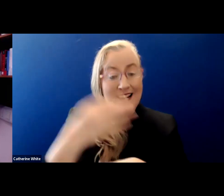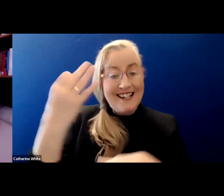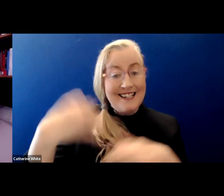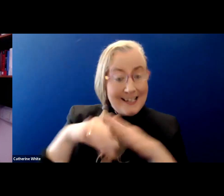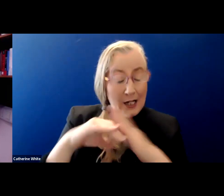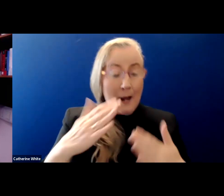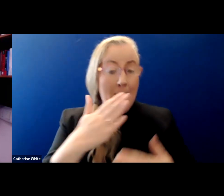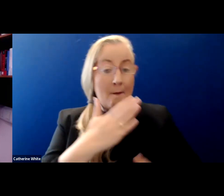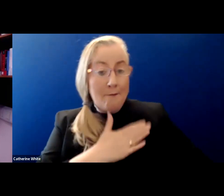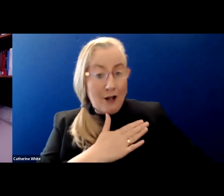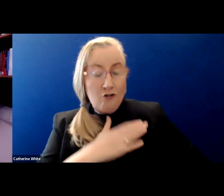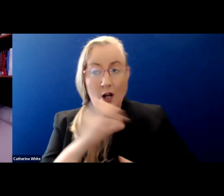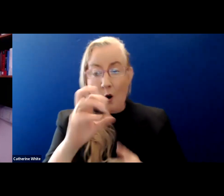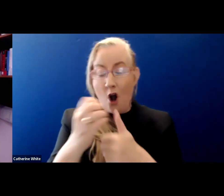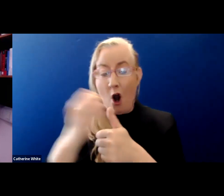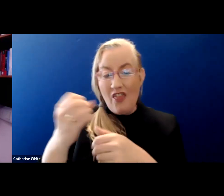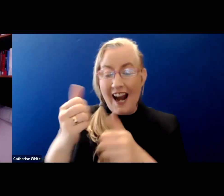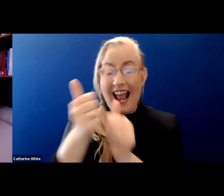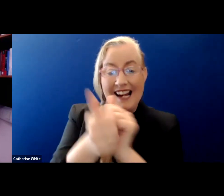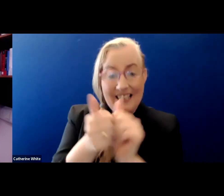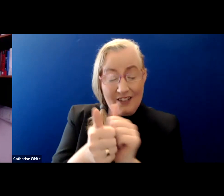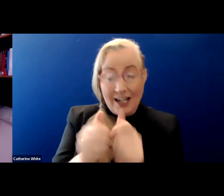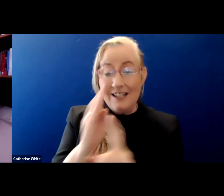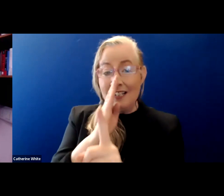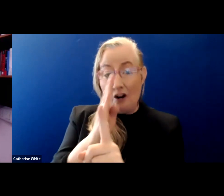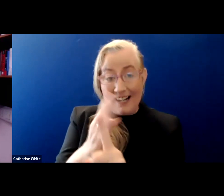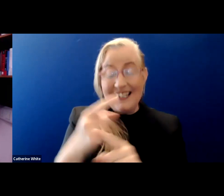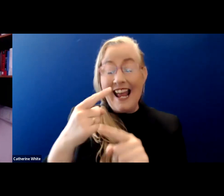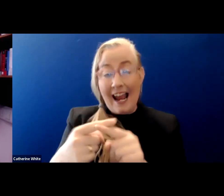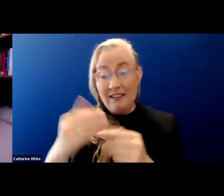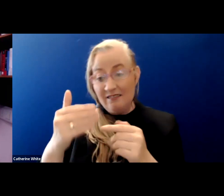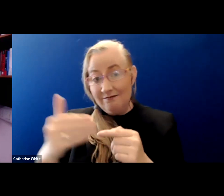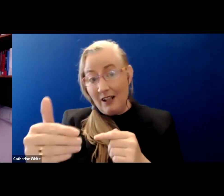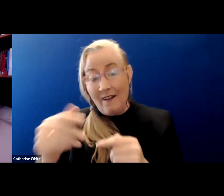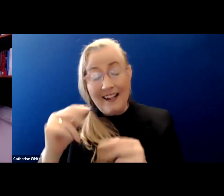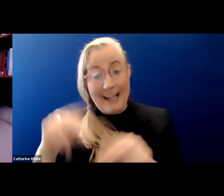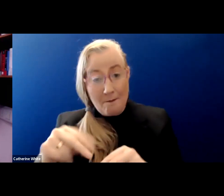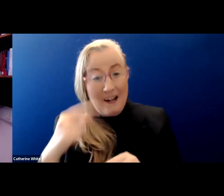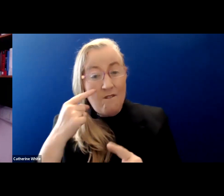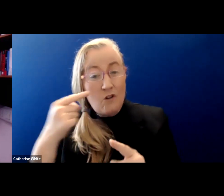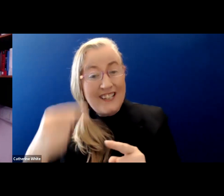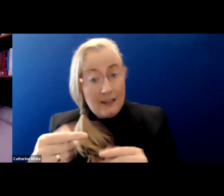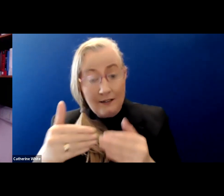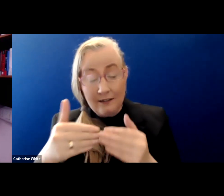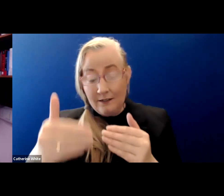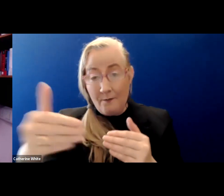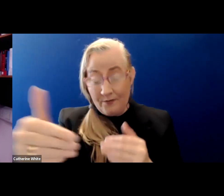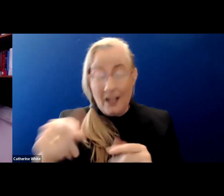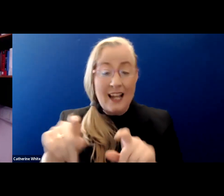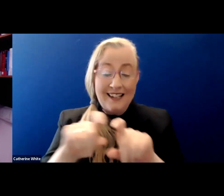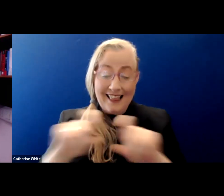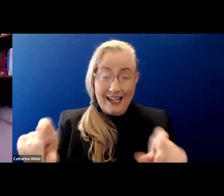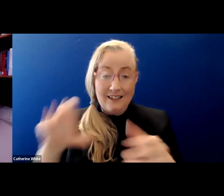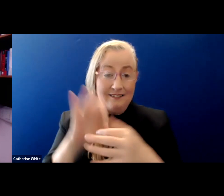military or other activities in a direct and reasonably foreseeable manner, perhaps to accommodate paragraph